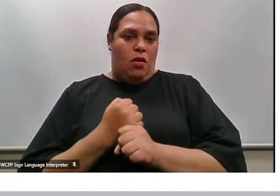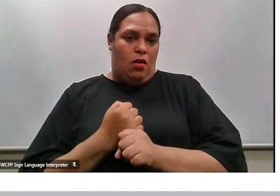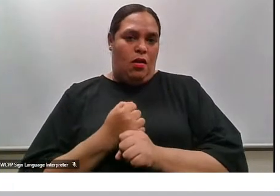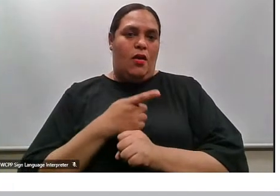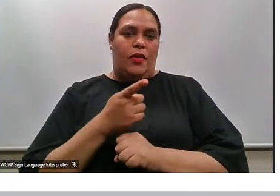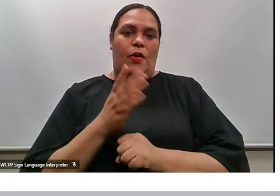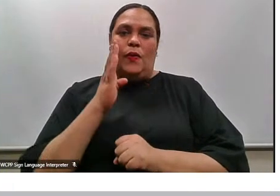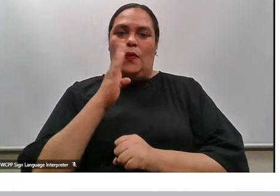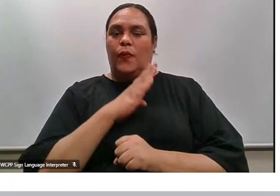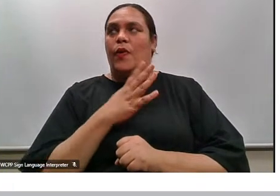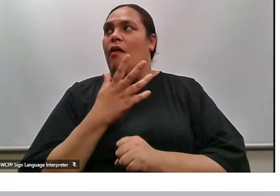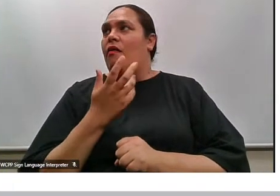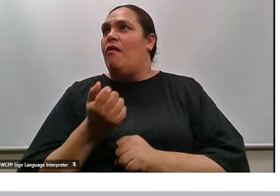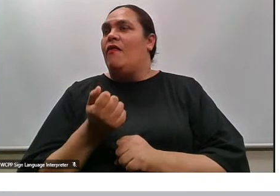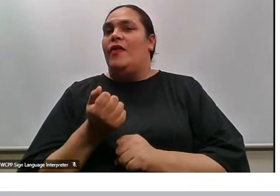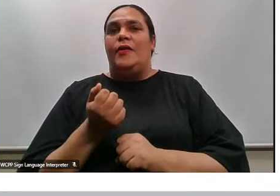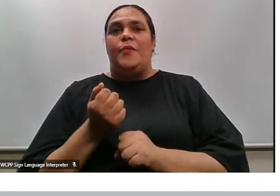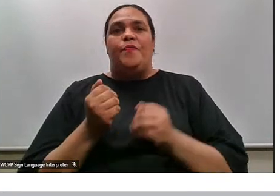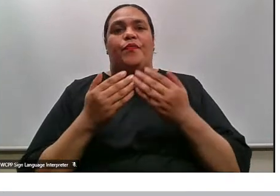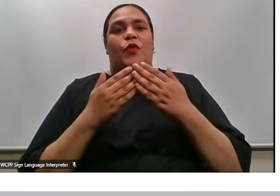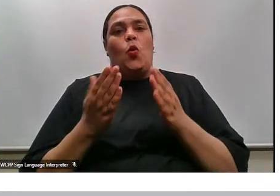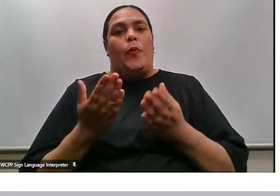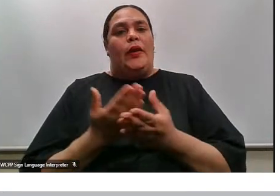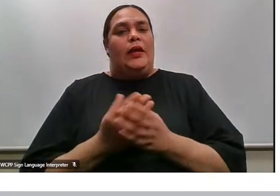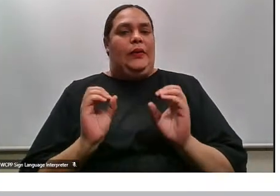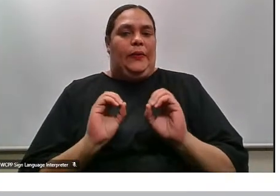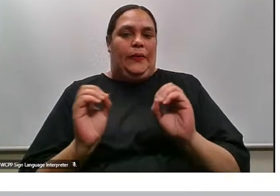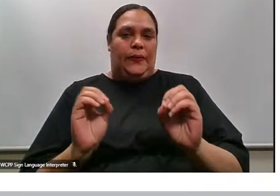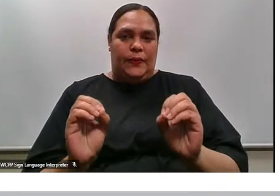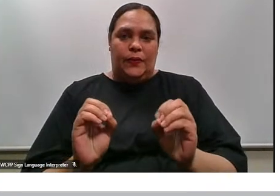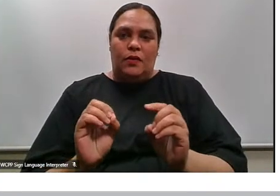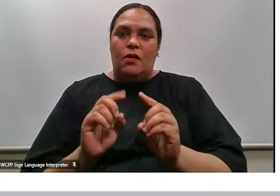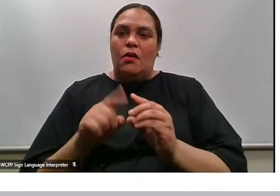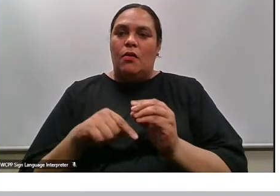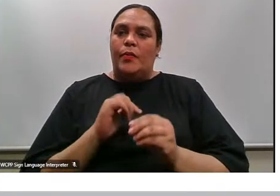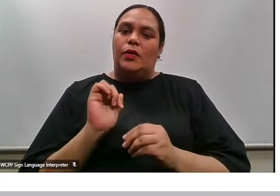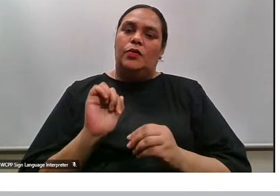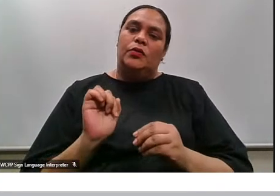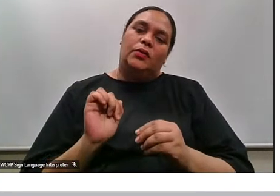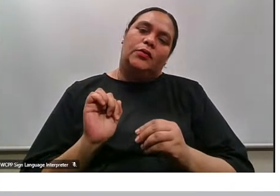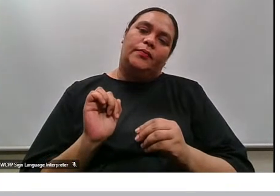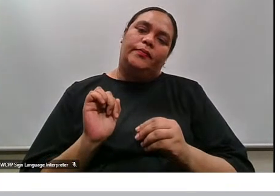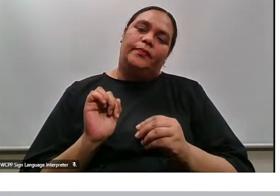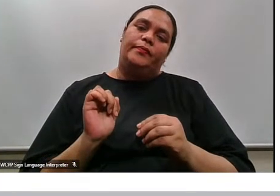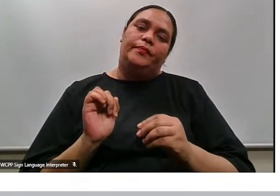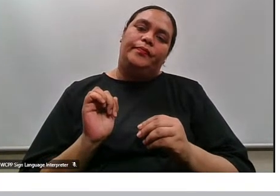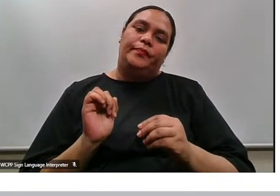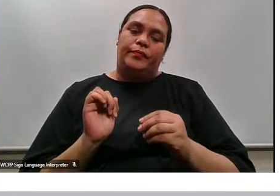were no open cases in terms of